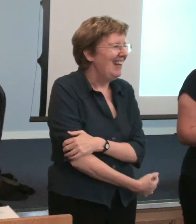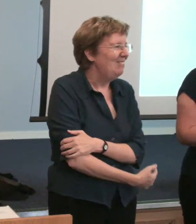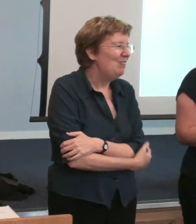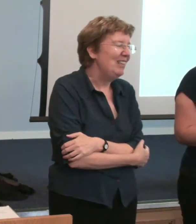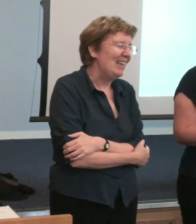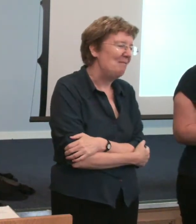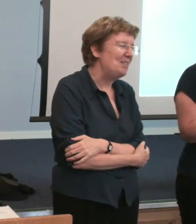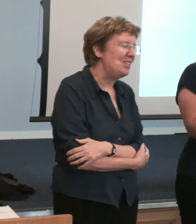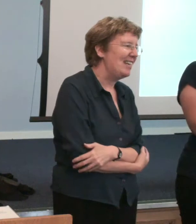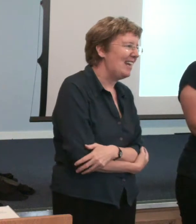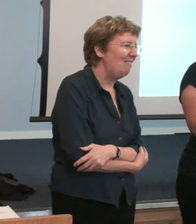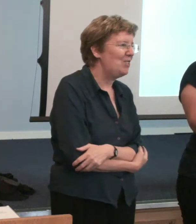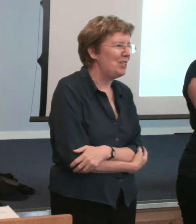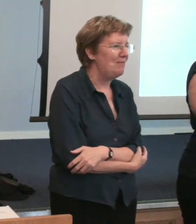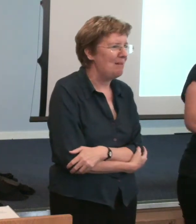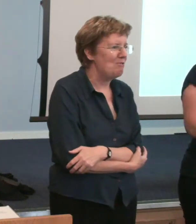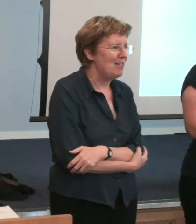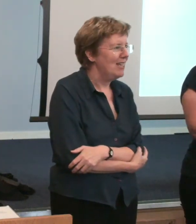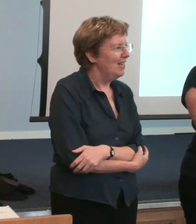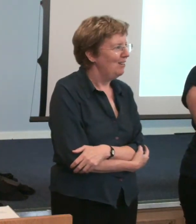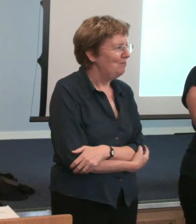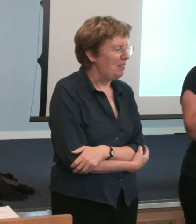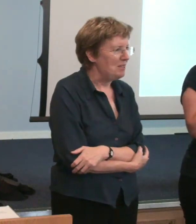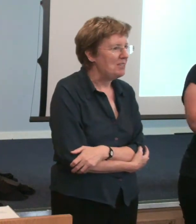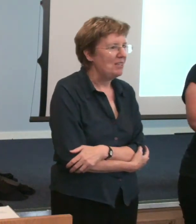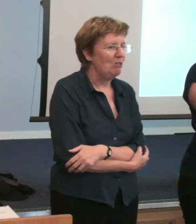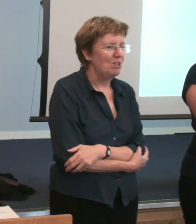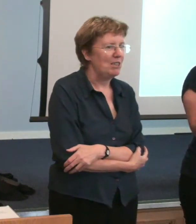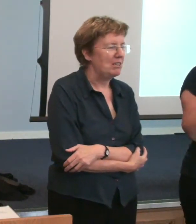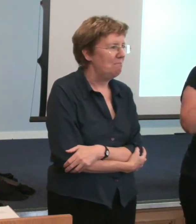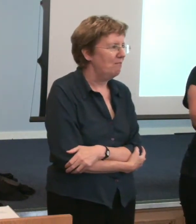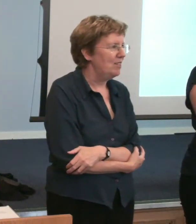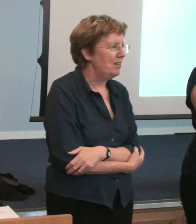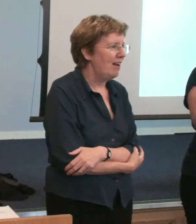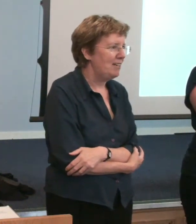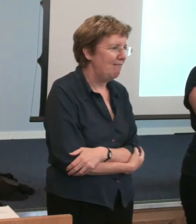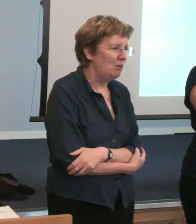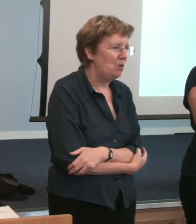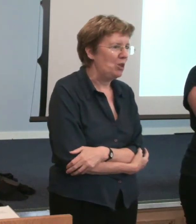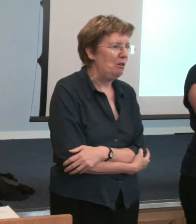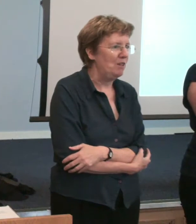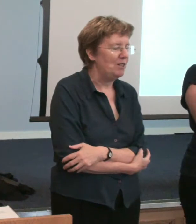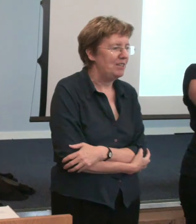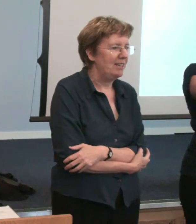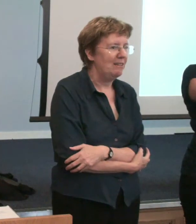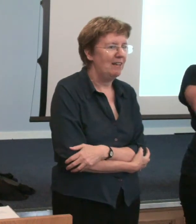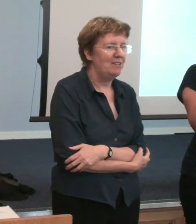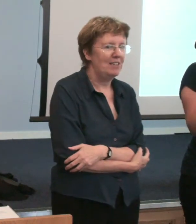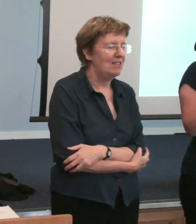And we're really happy today to have Steve Emery with us, who is assistant professor at Harriet Watt University. And he's